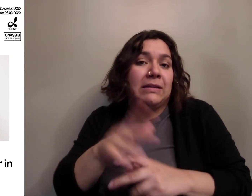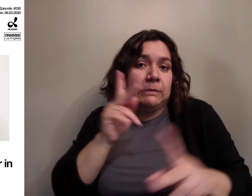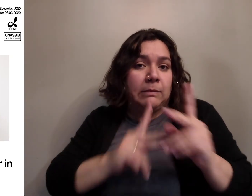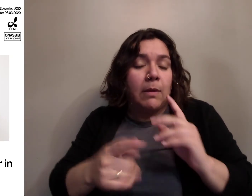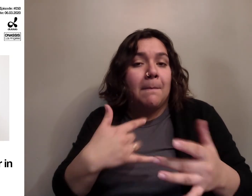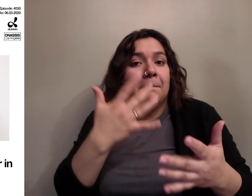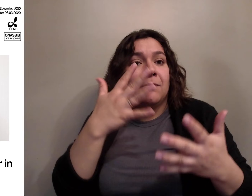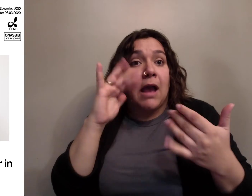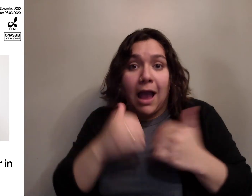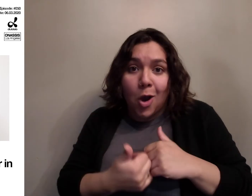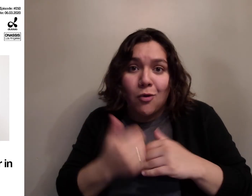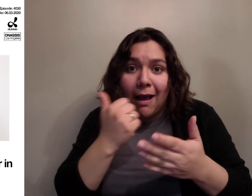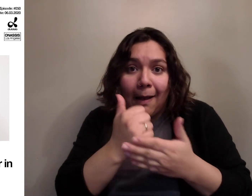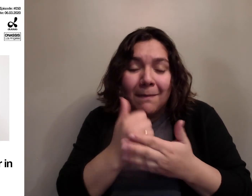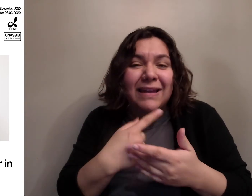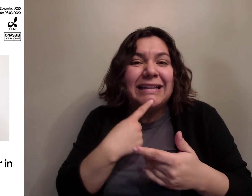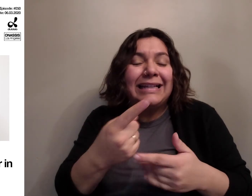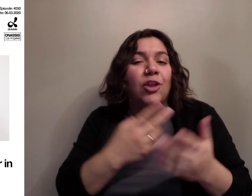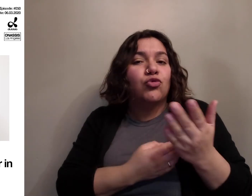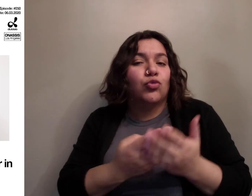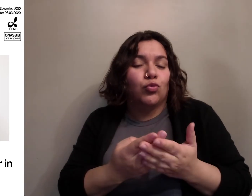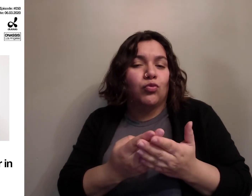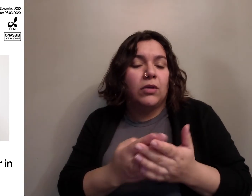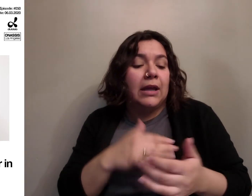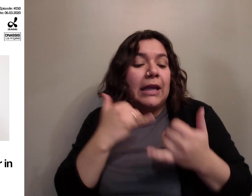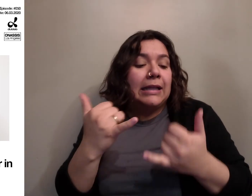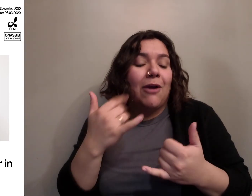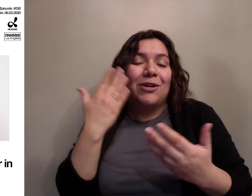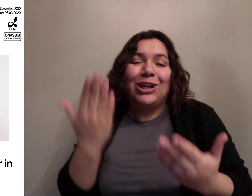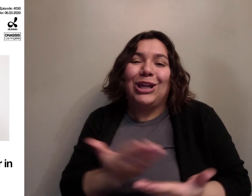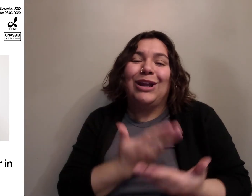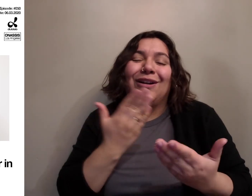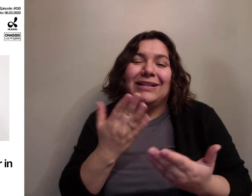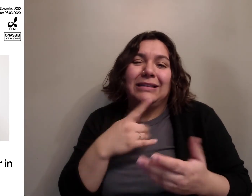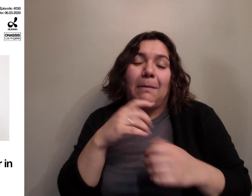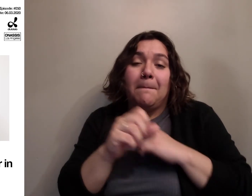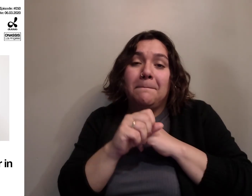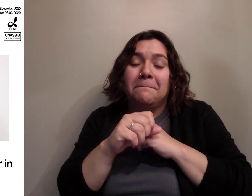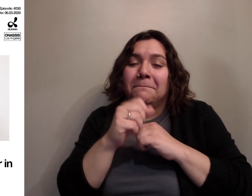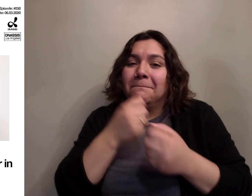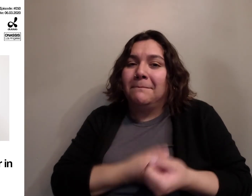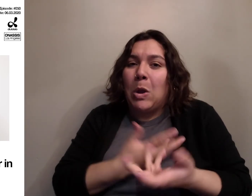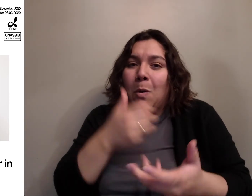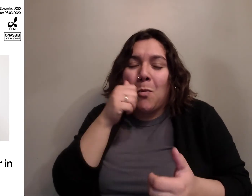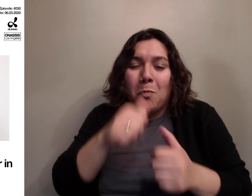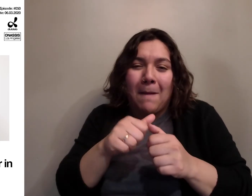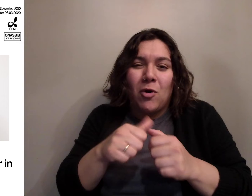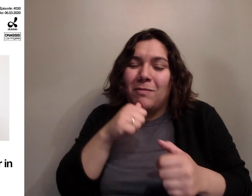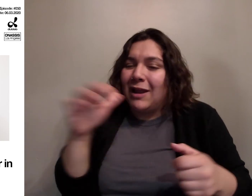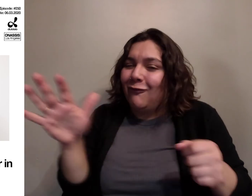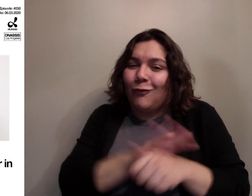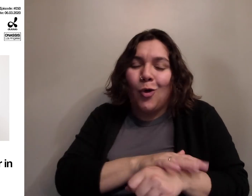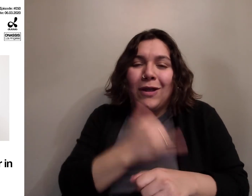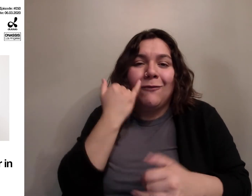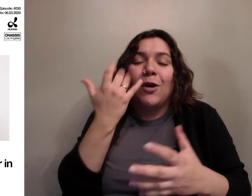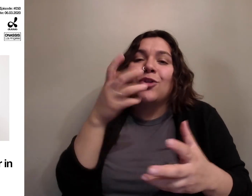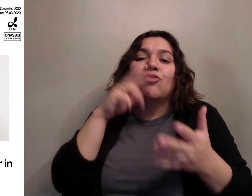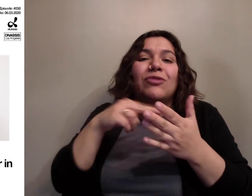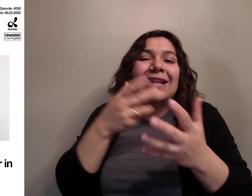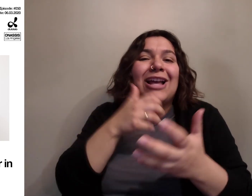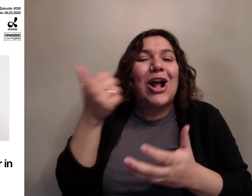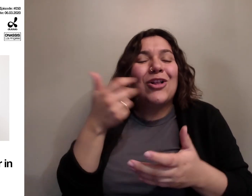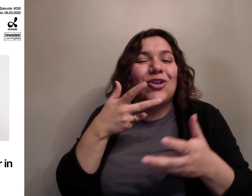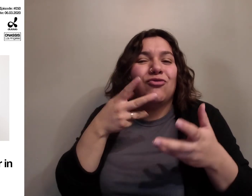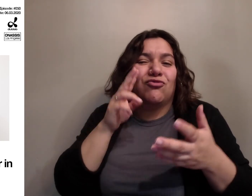oppressed, to balance the scales of justice by telling the truth. So here's the poem, and I remember it's going to be cut off.